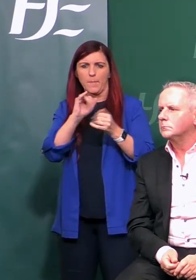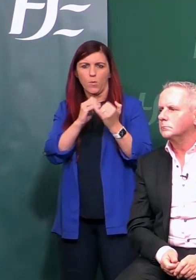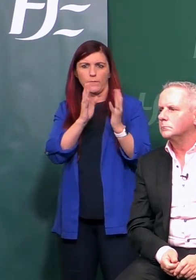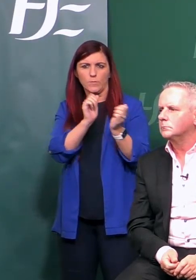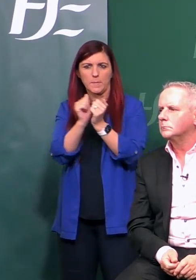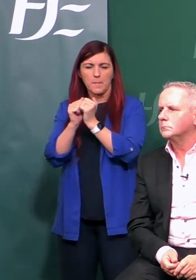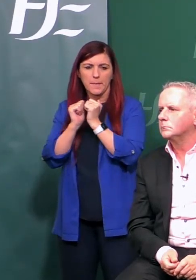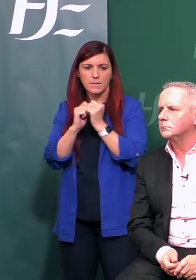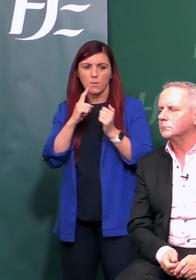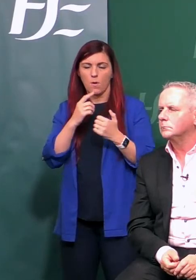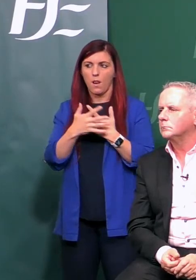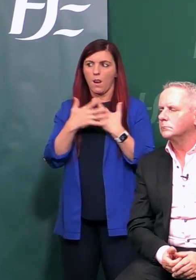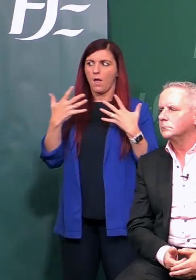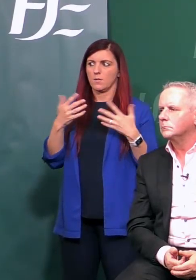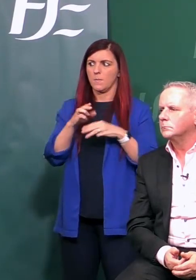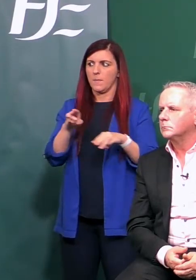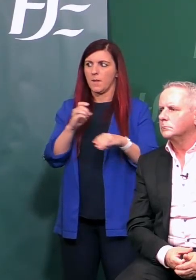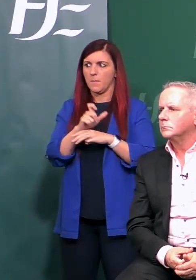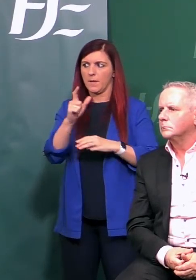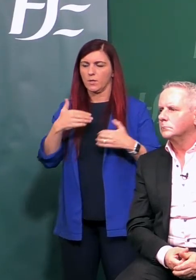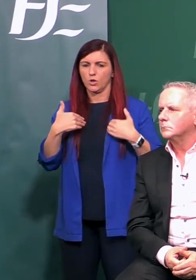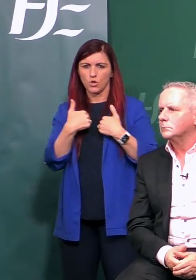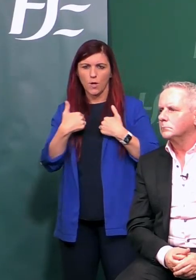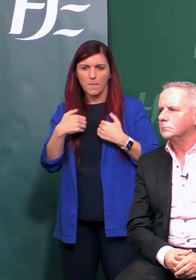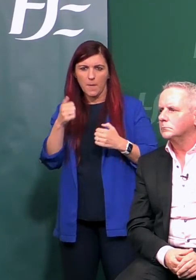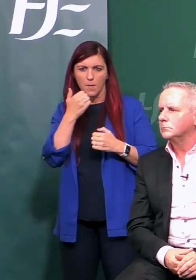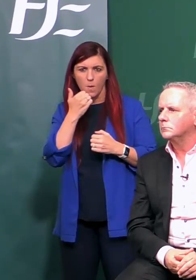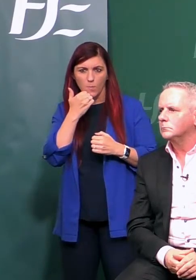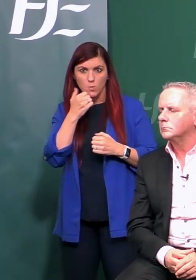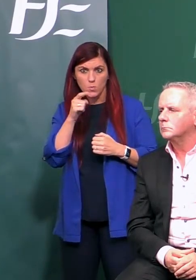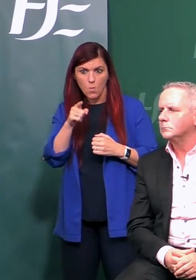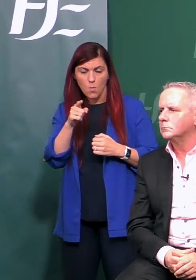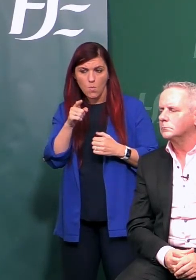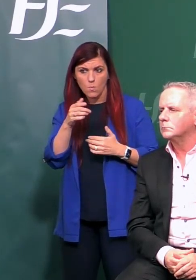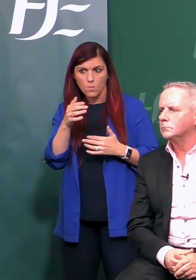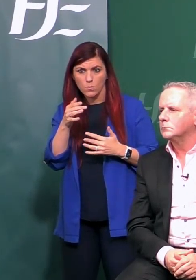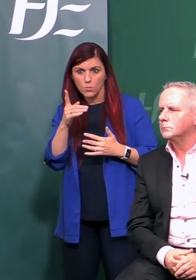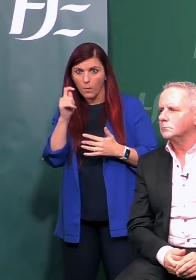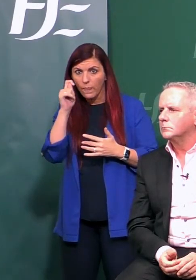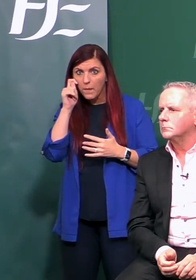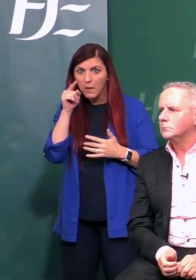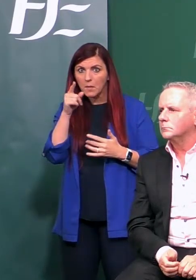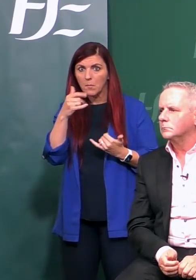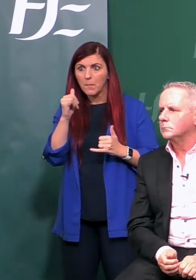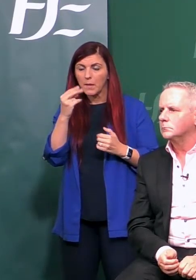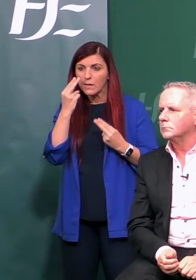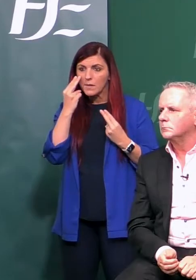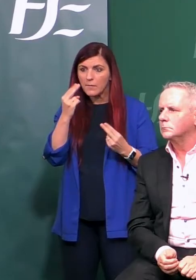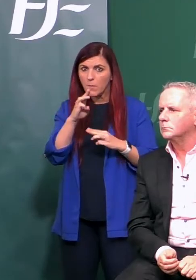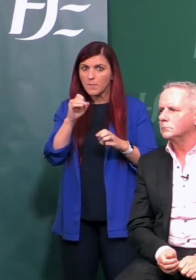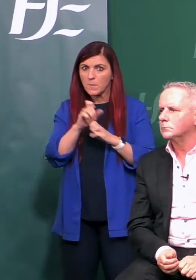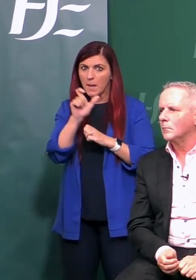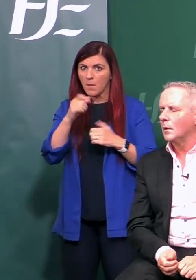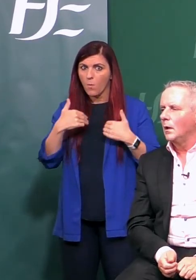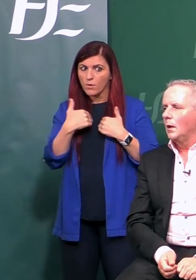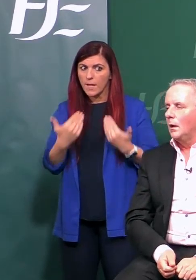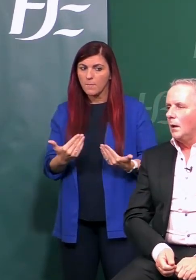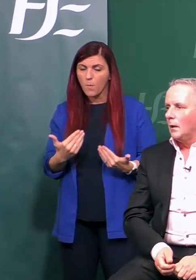there is some hope that the hospital numbers are starting to level off a little bit. So do you think, you know, there's a need for people to be alarmed at the